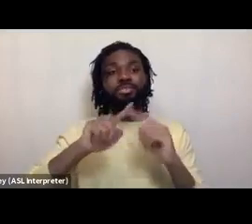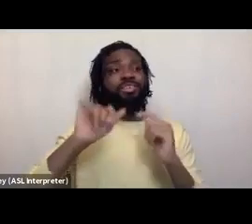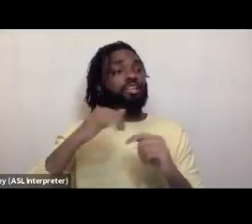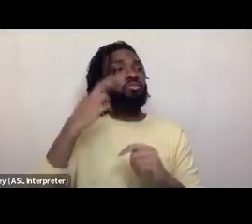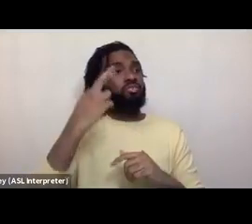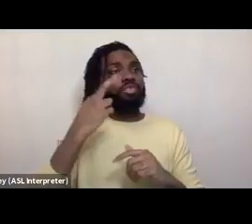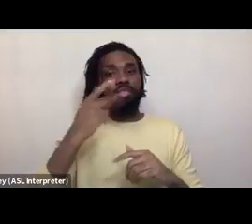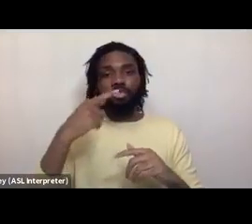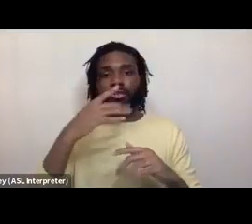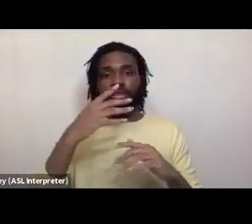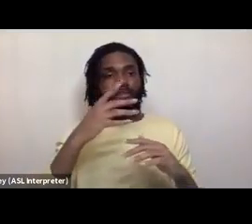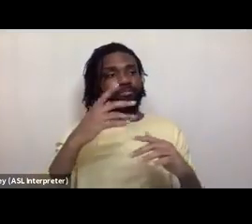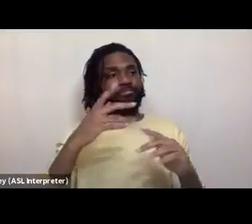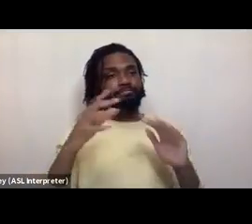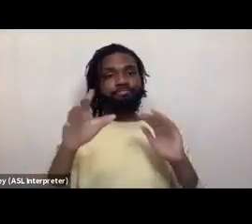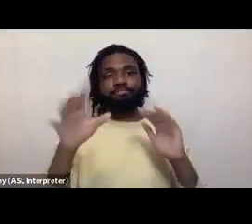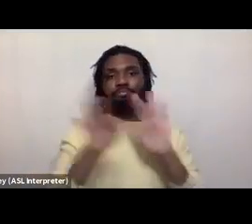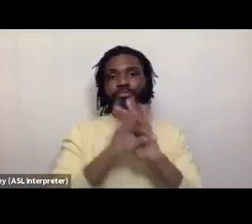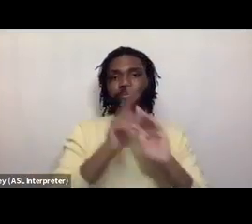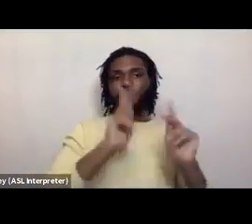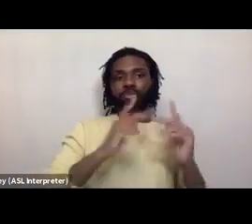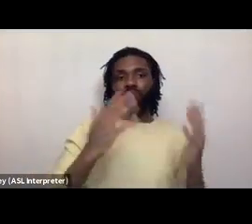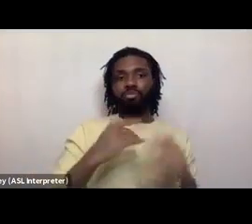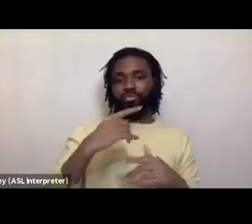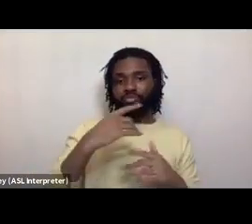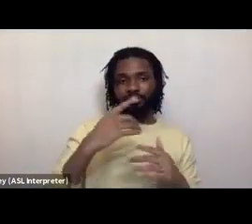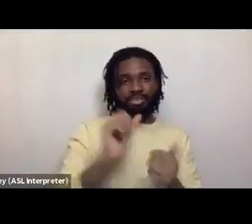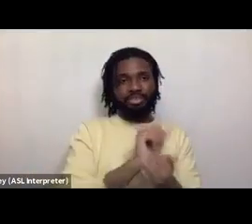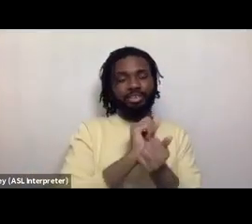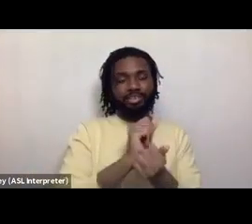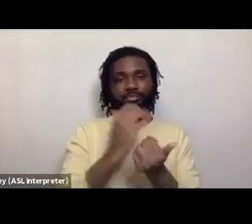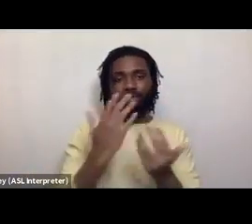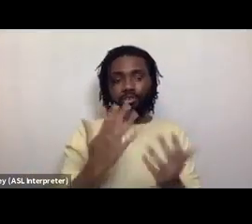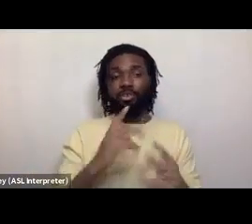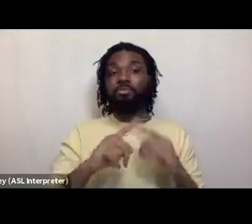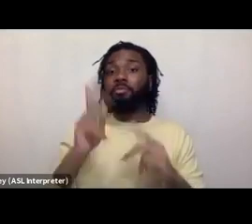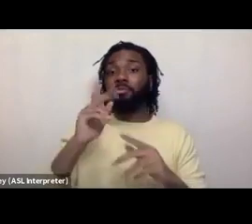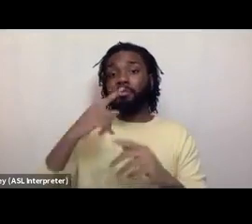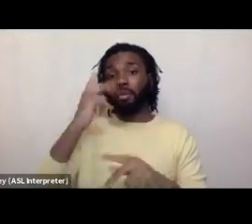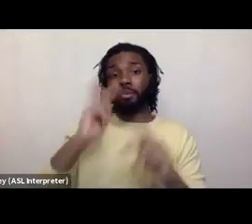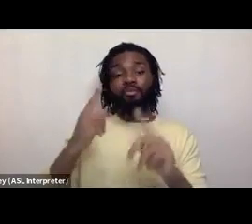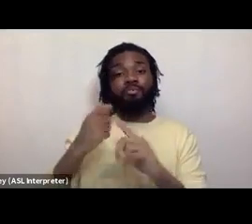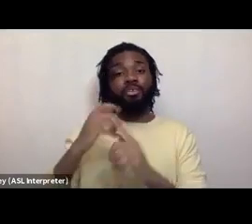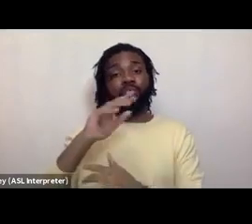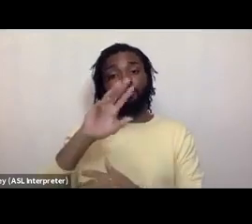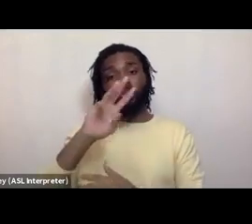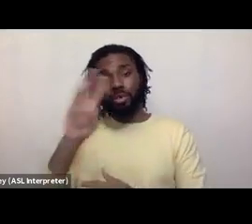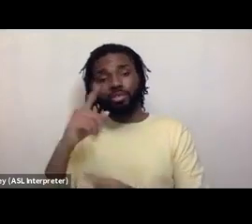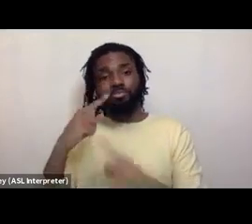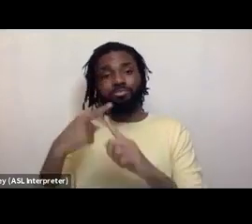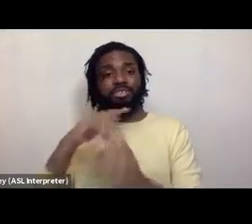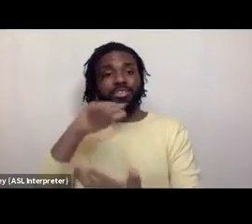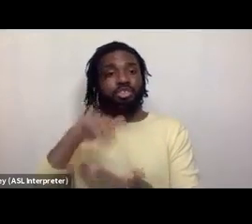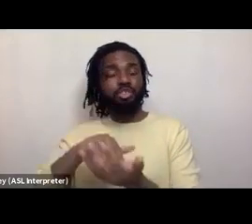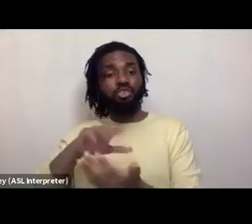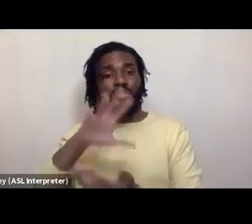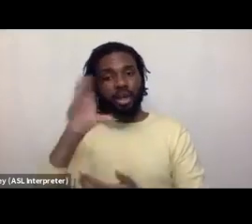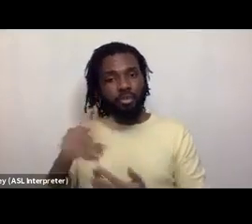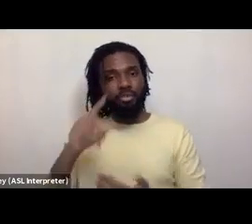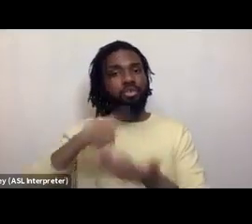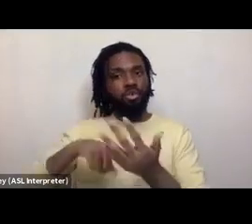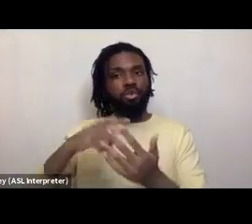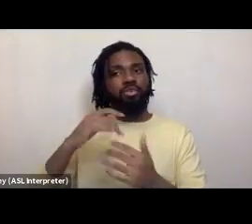United States. So Black people, specifically from Central and West Africa, were found to have a resistance